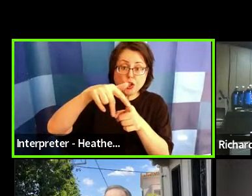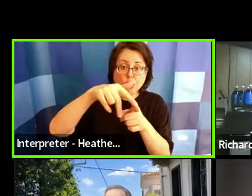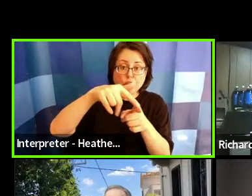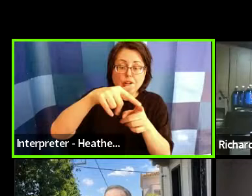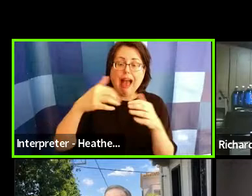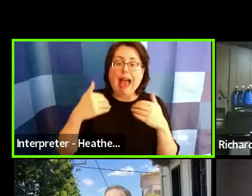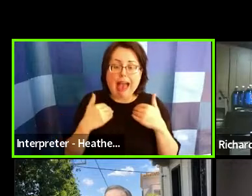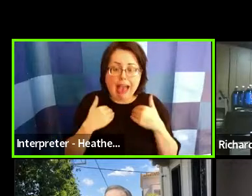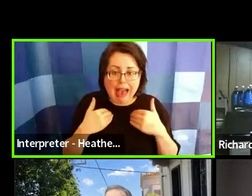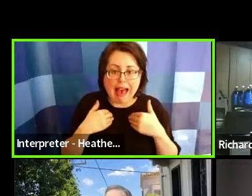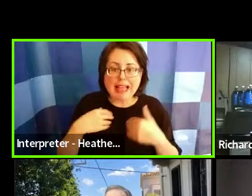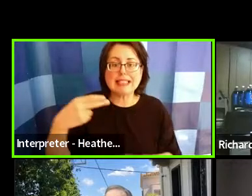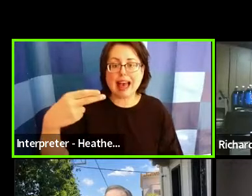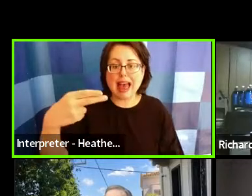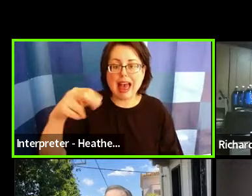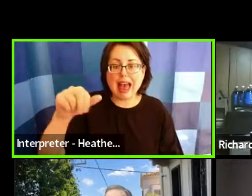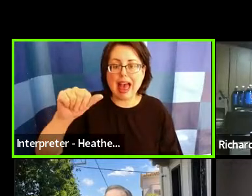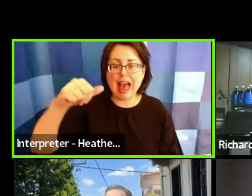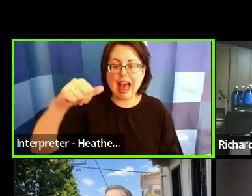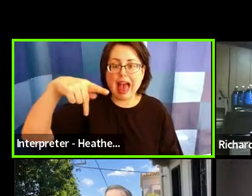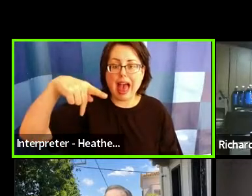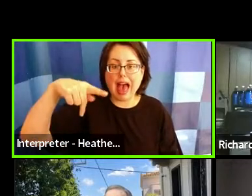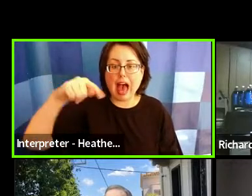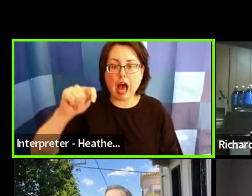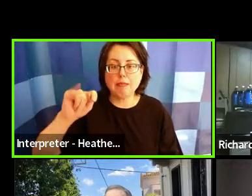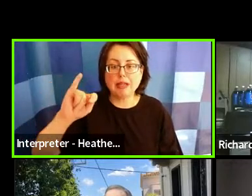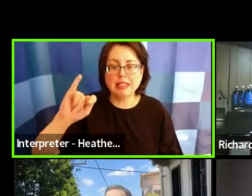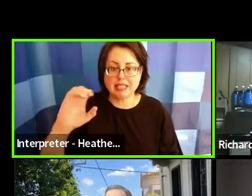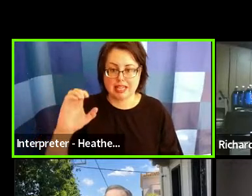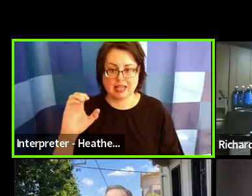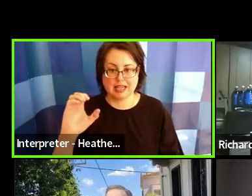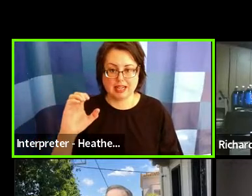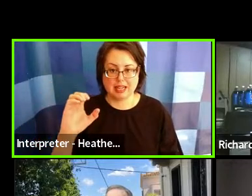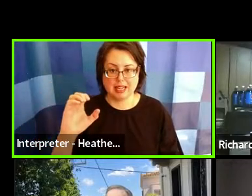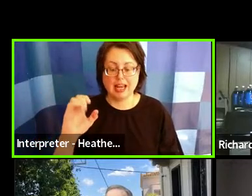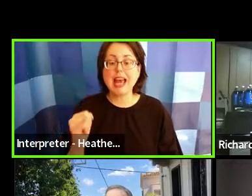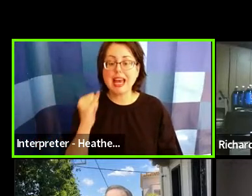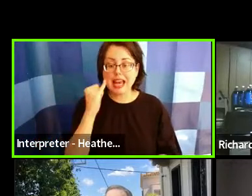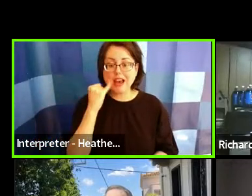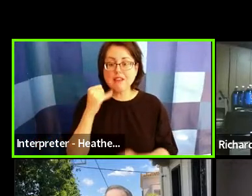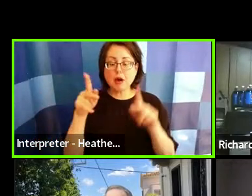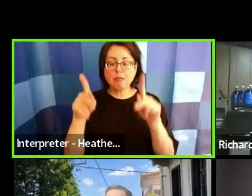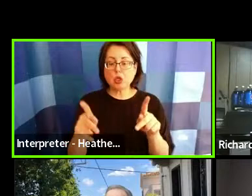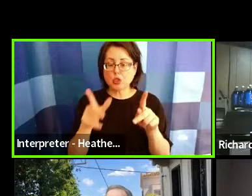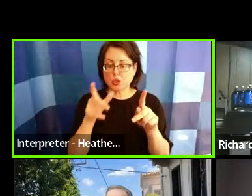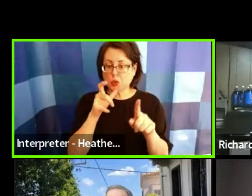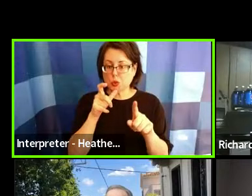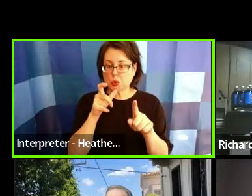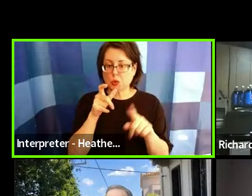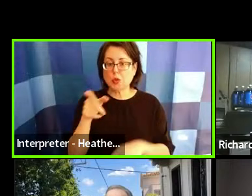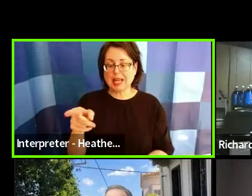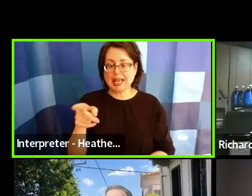haptics. And so if someone who is low vision or blind